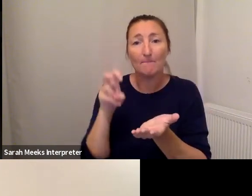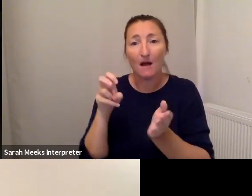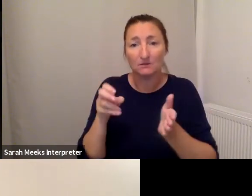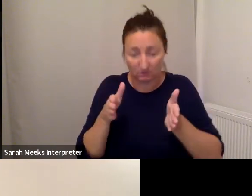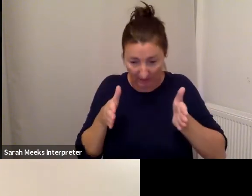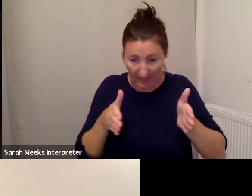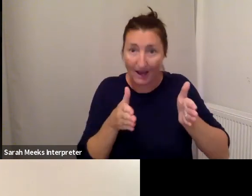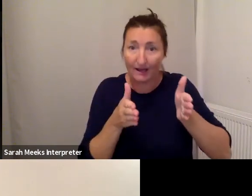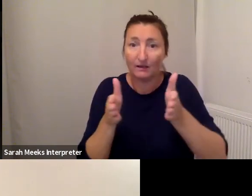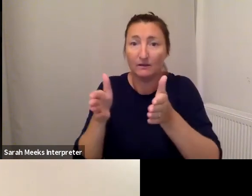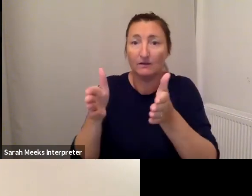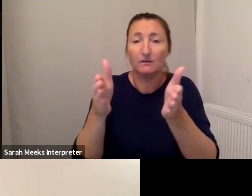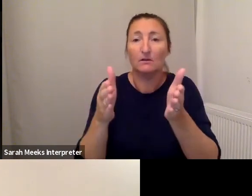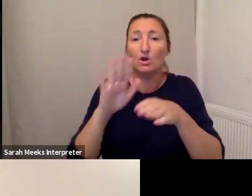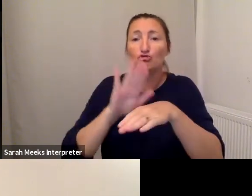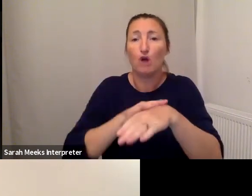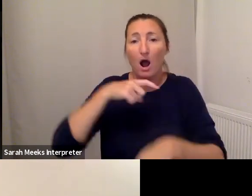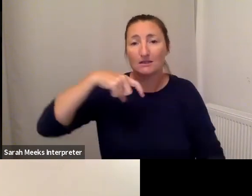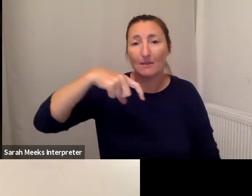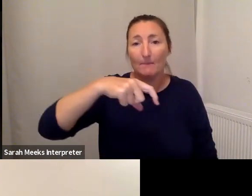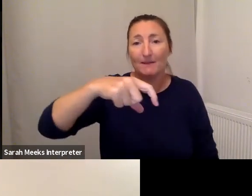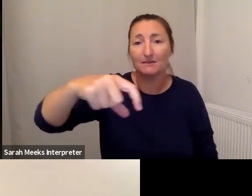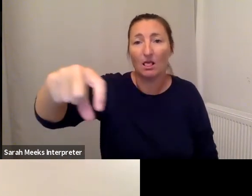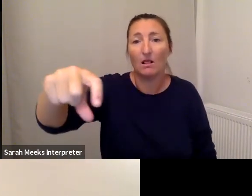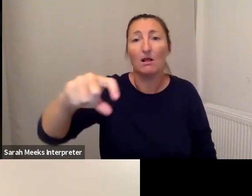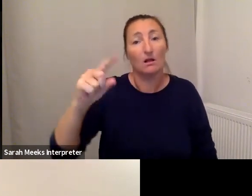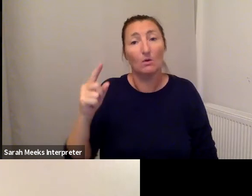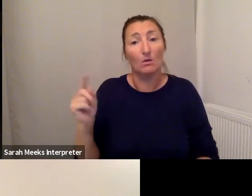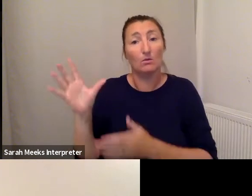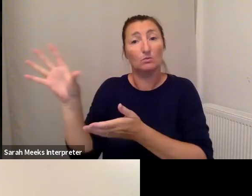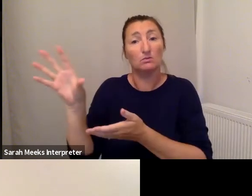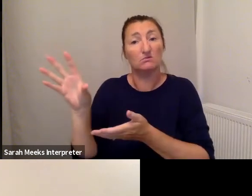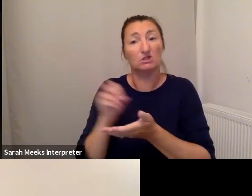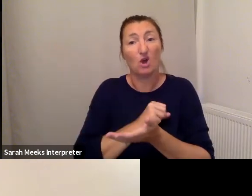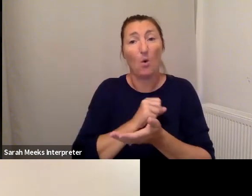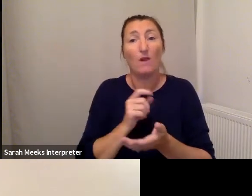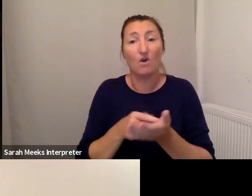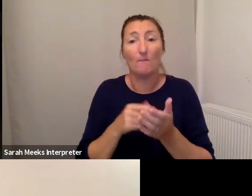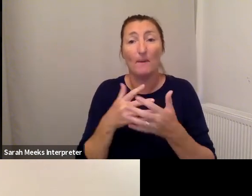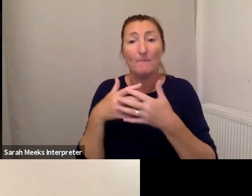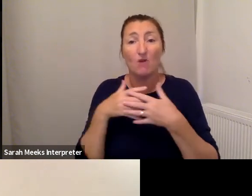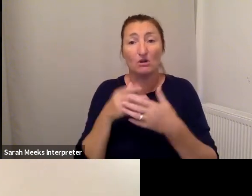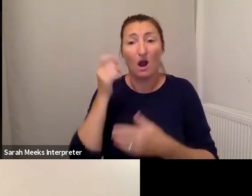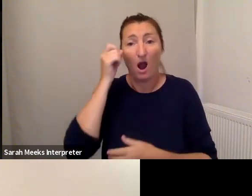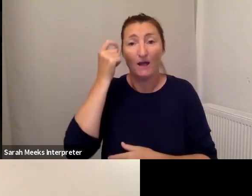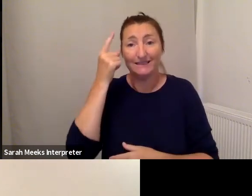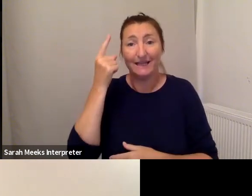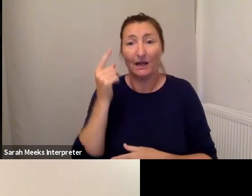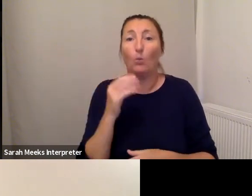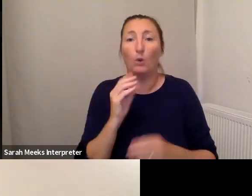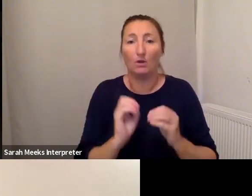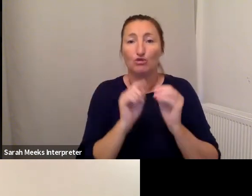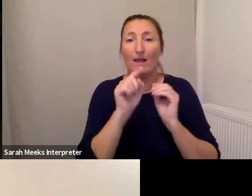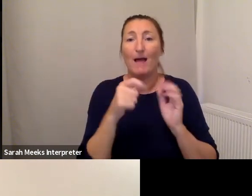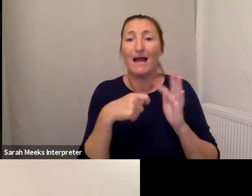the US, but we'll be replicating this with our project in Karachi.